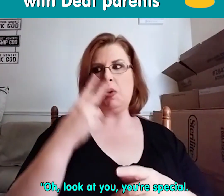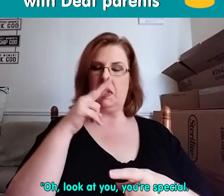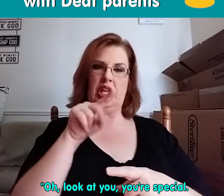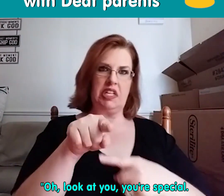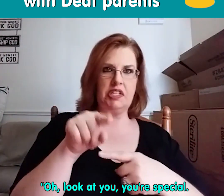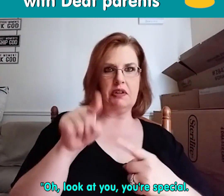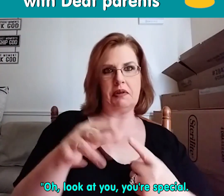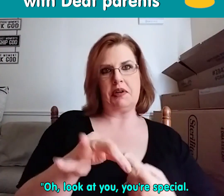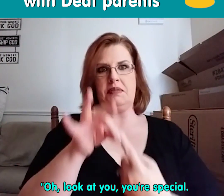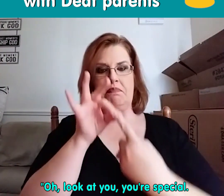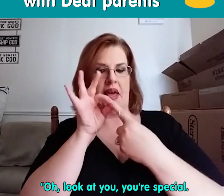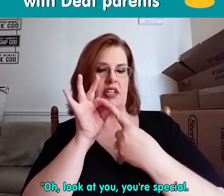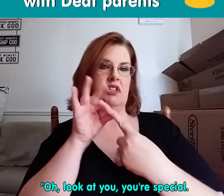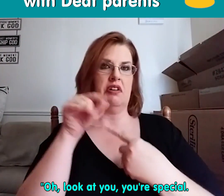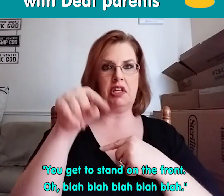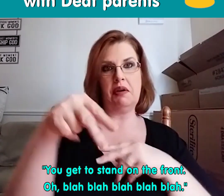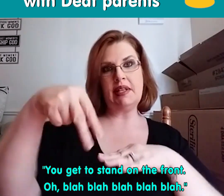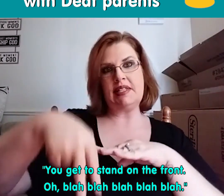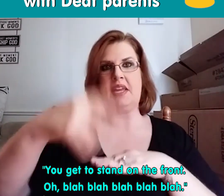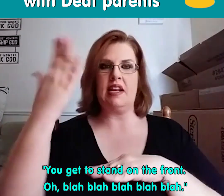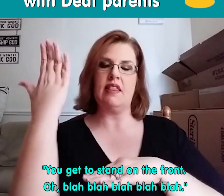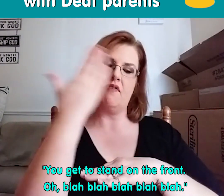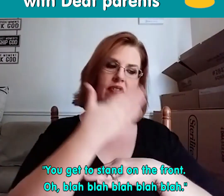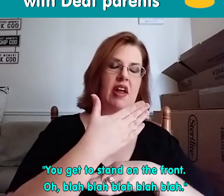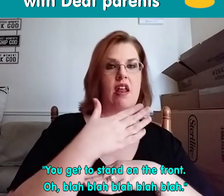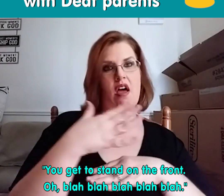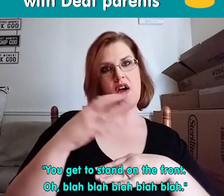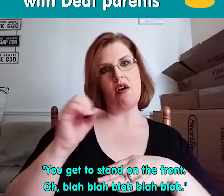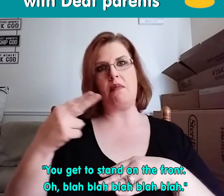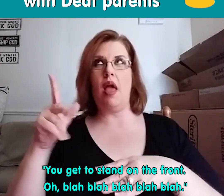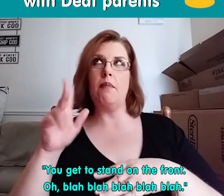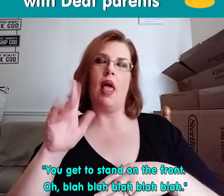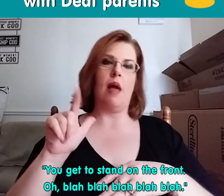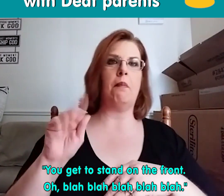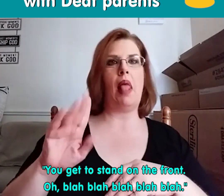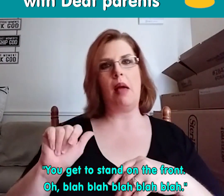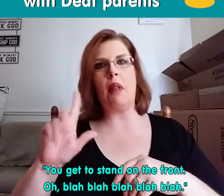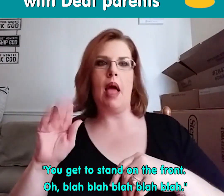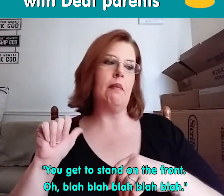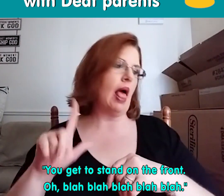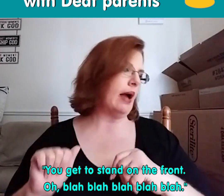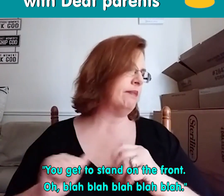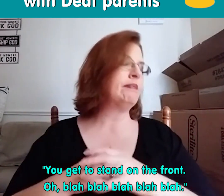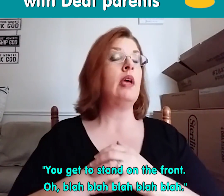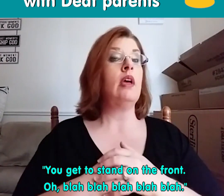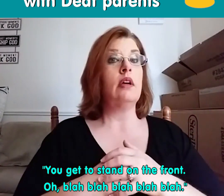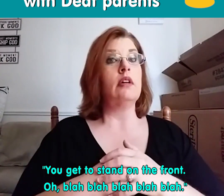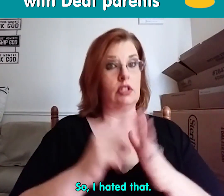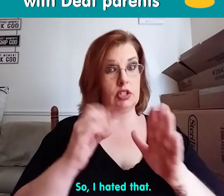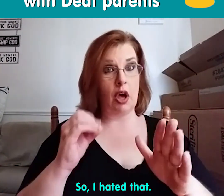Oh, look at you. You're special. You get to stand in the front. Oh, blah, blah, blah, blah, blah.